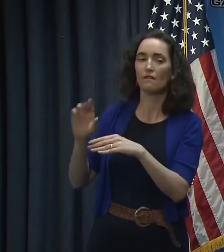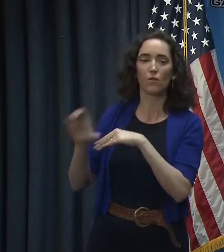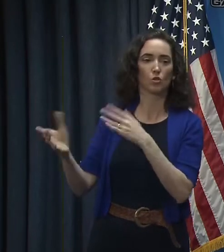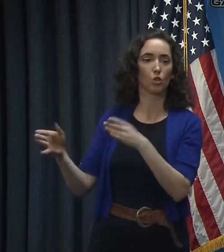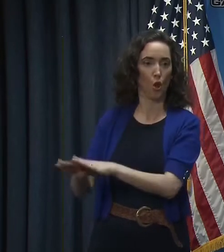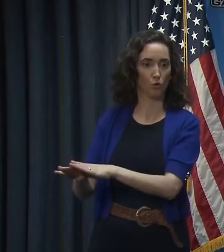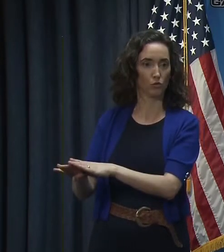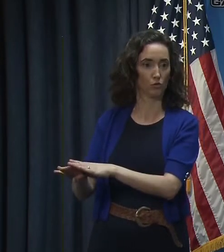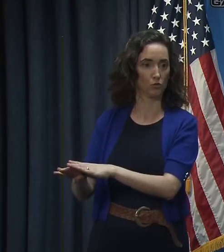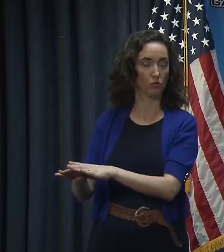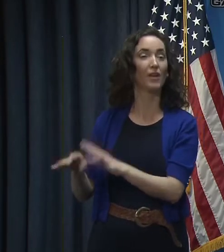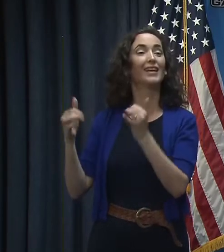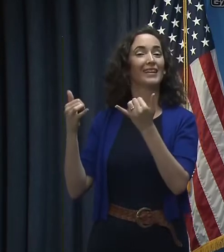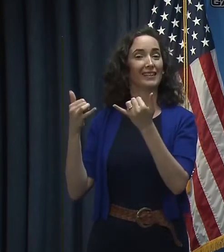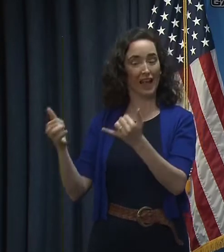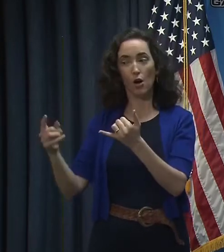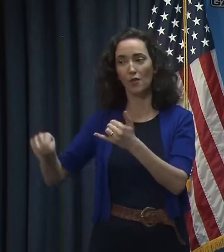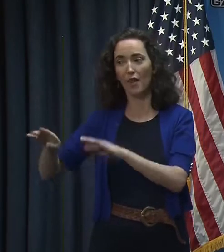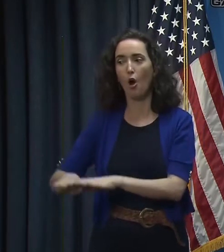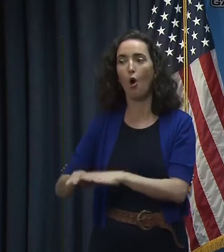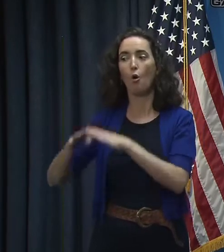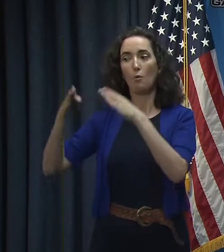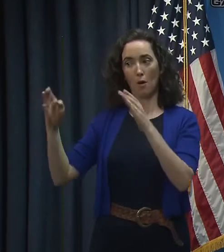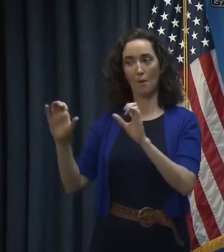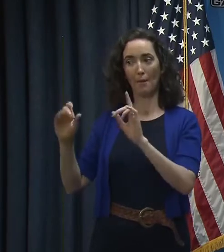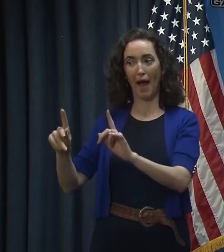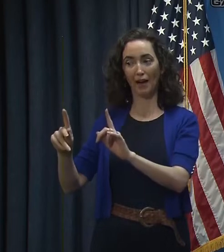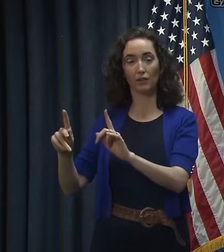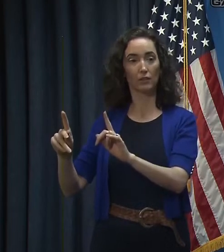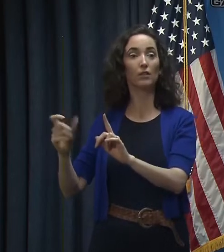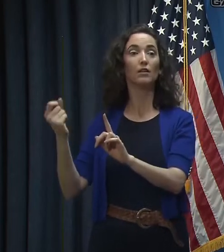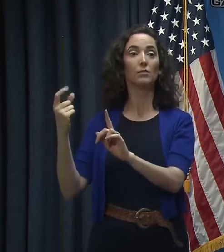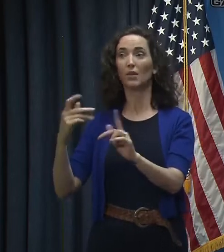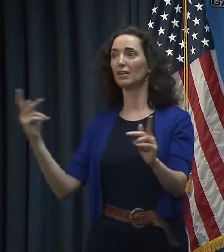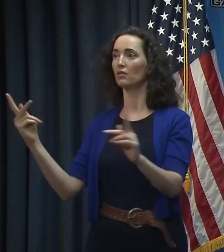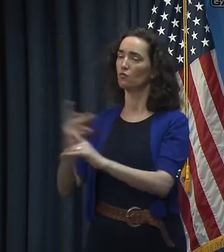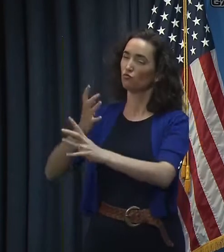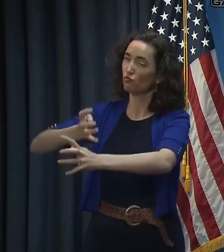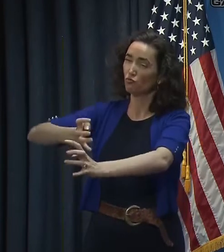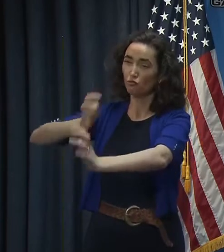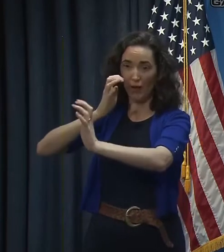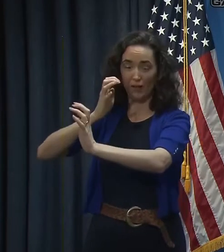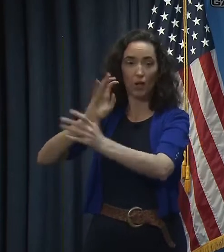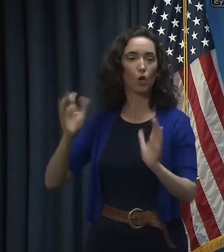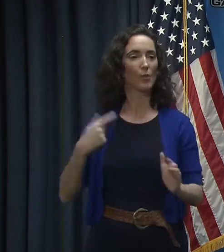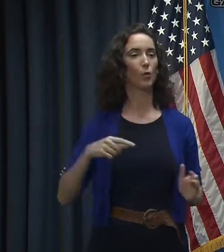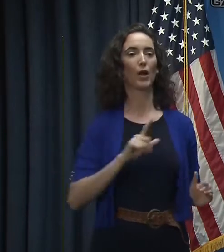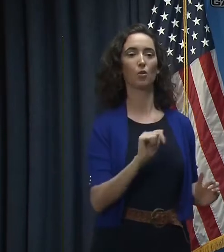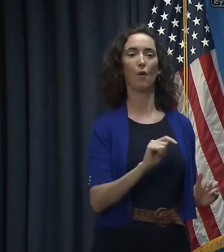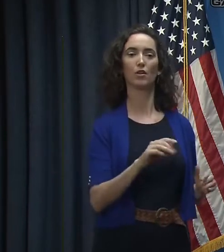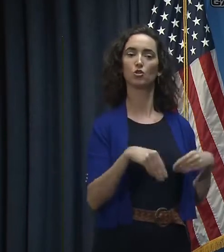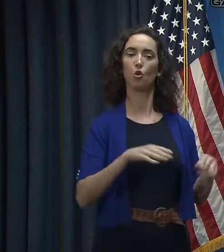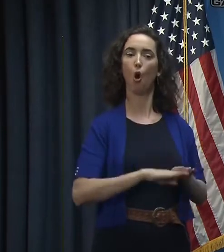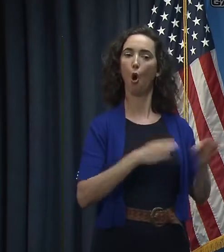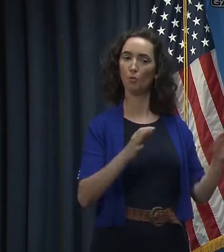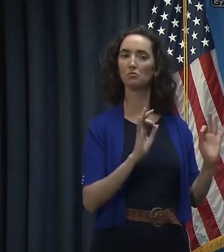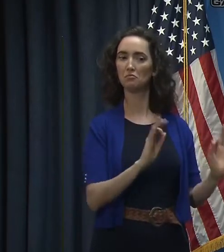this non-essential retail in a way that's more restrictive than they've been open the entire time here in Louisiana.